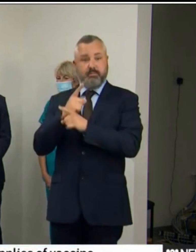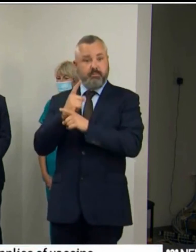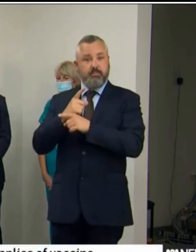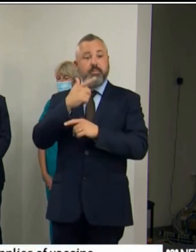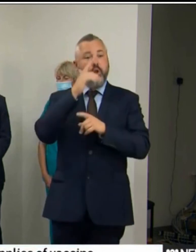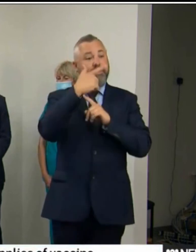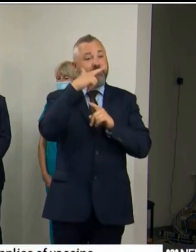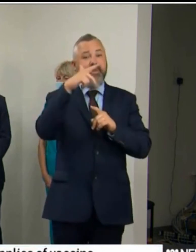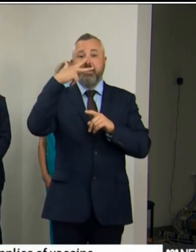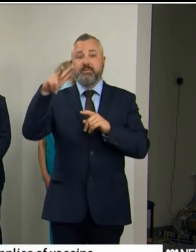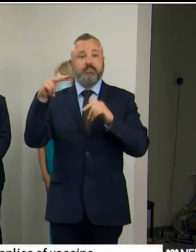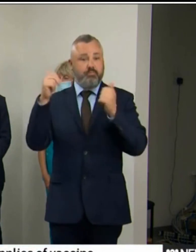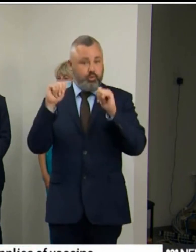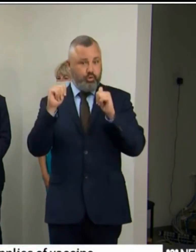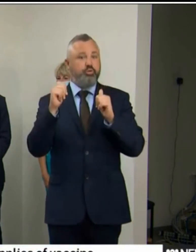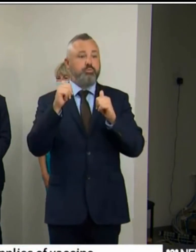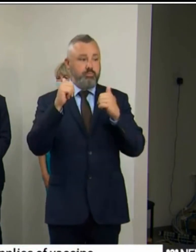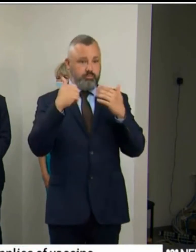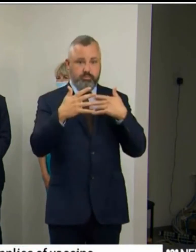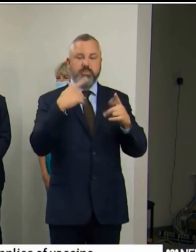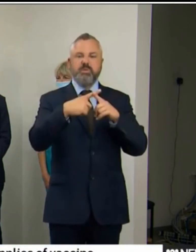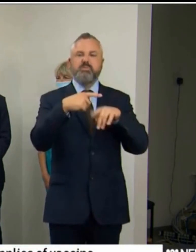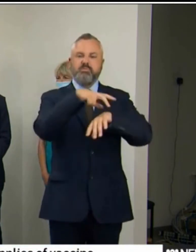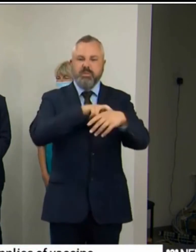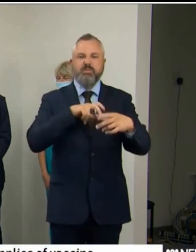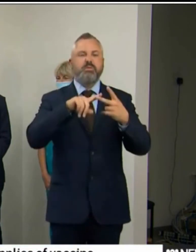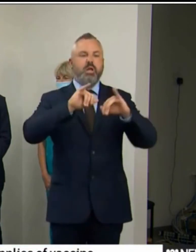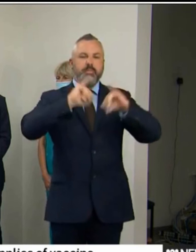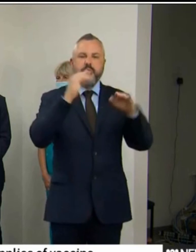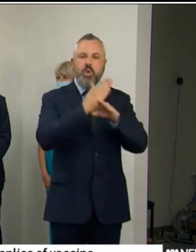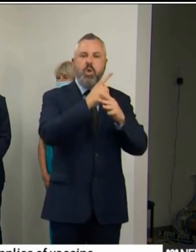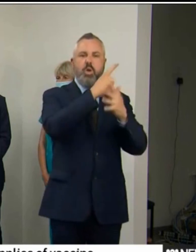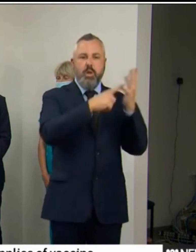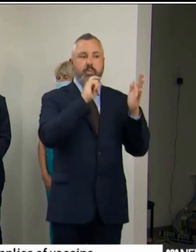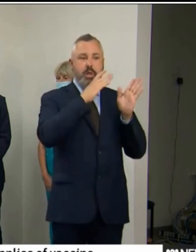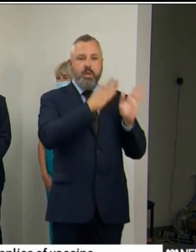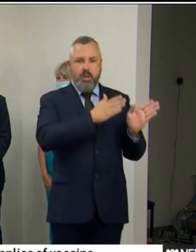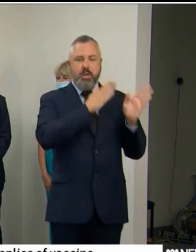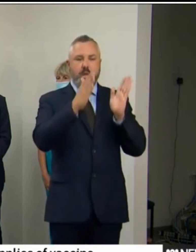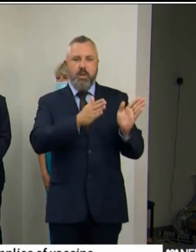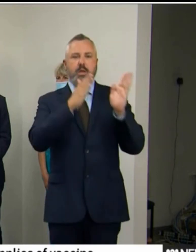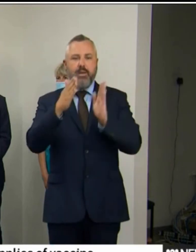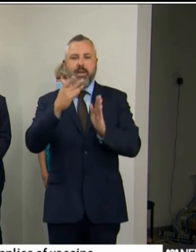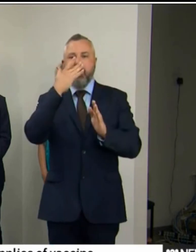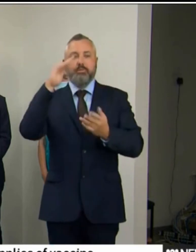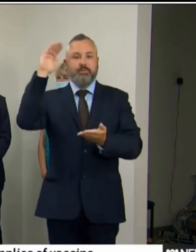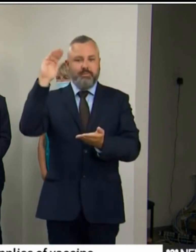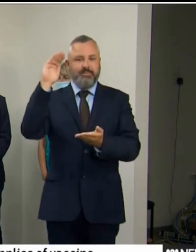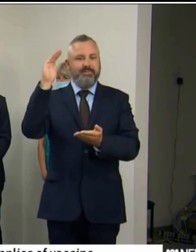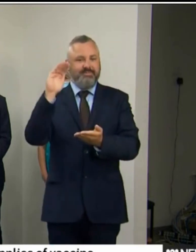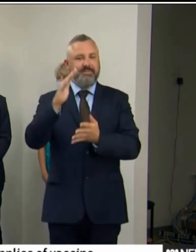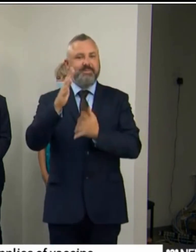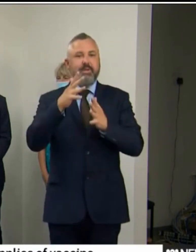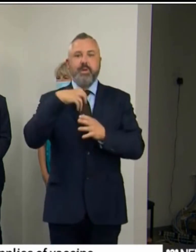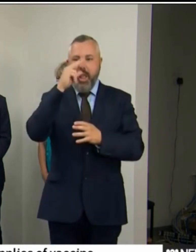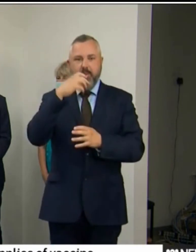like emergency workers, police, then we start moving through other age groups, the over 60s and then under